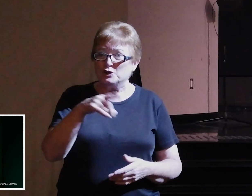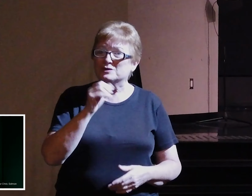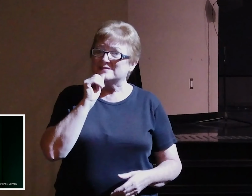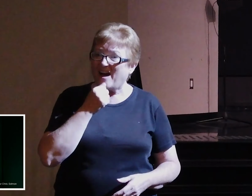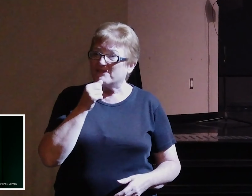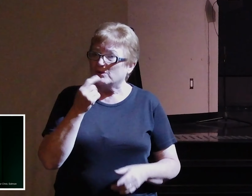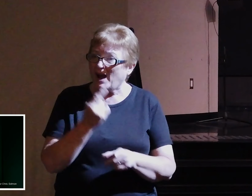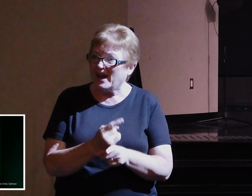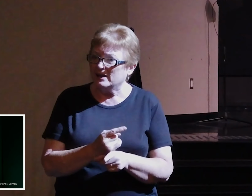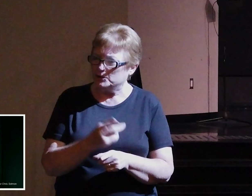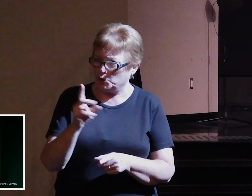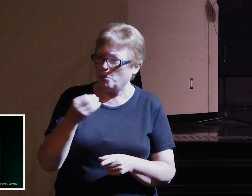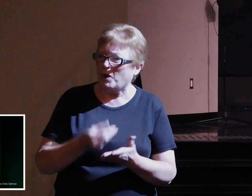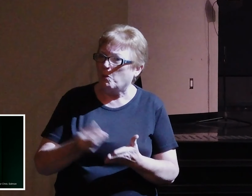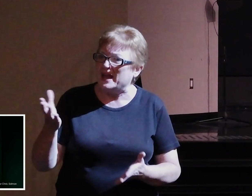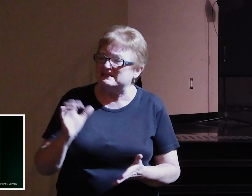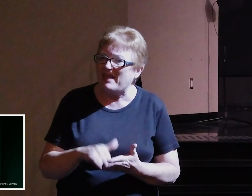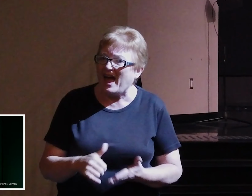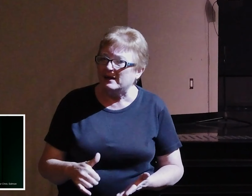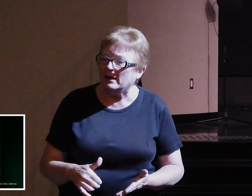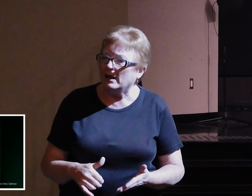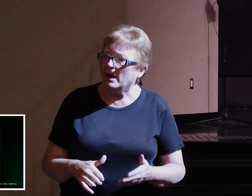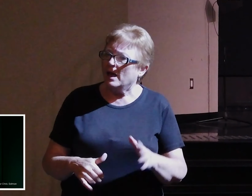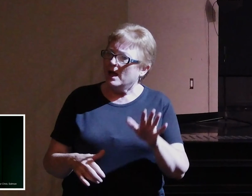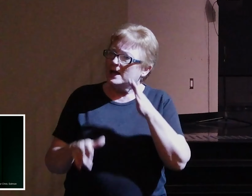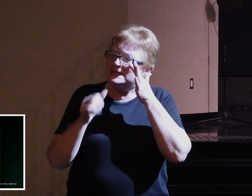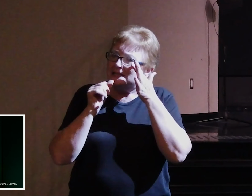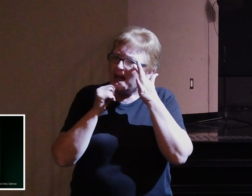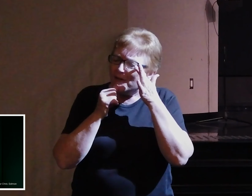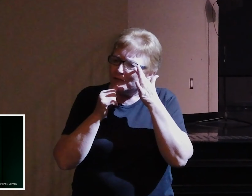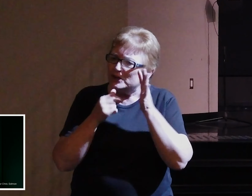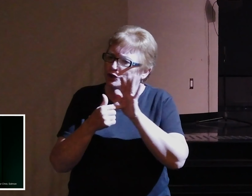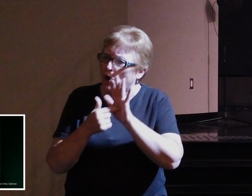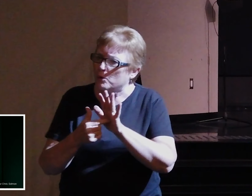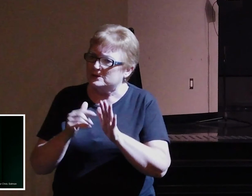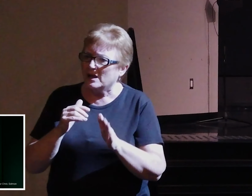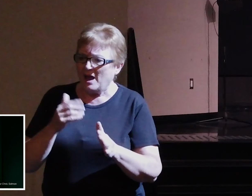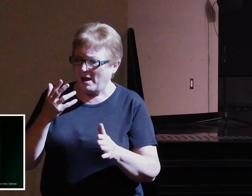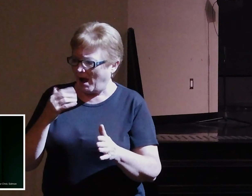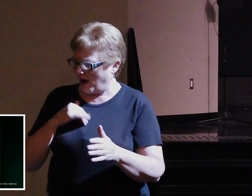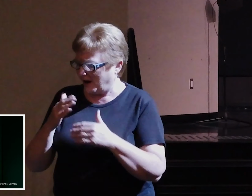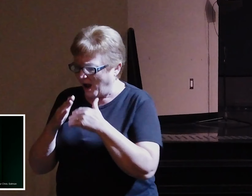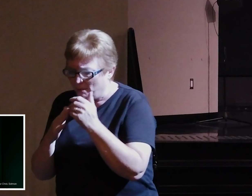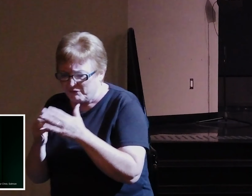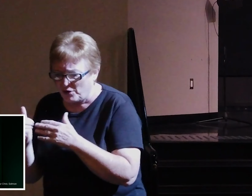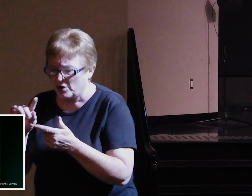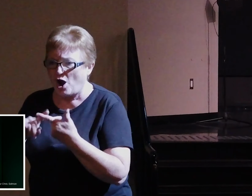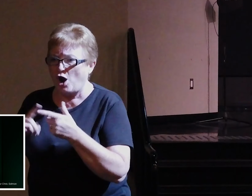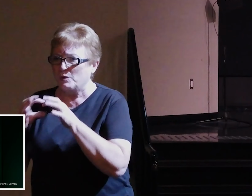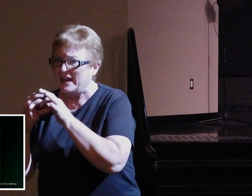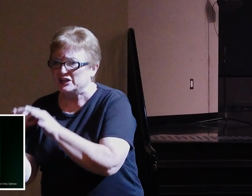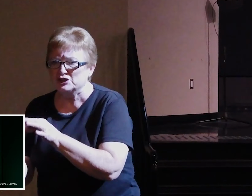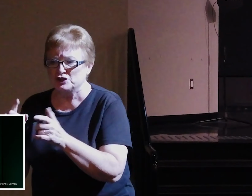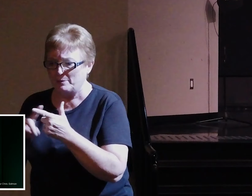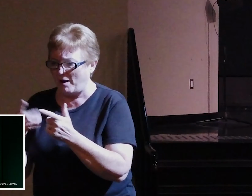suffering represents what's valuable. Our comfort, our family, our finances, our relationships.